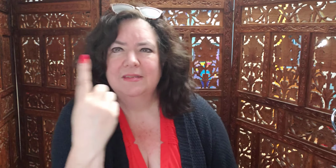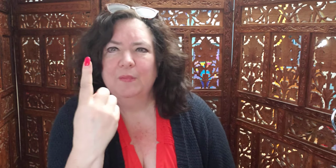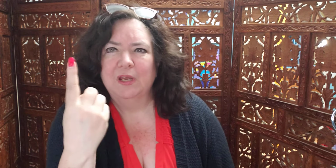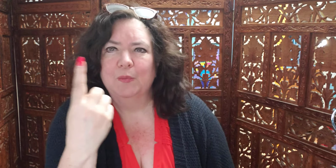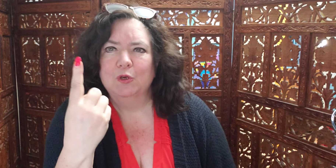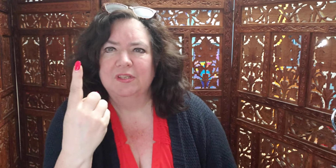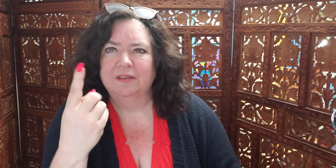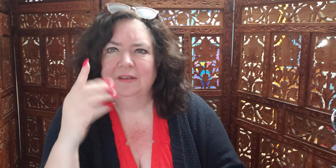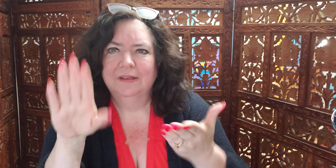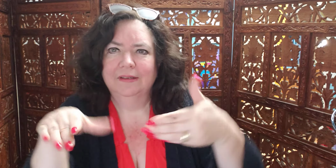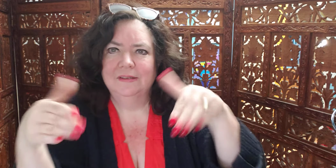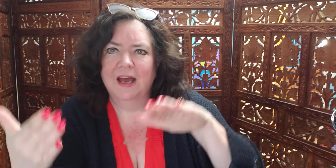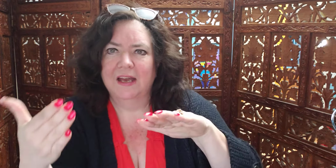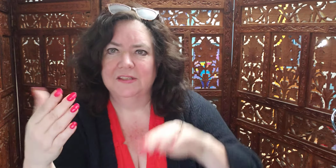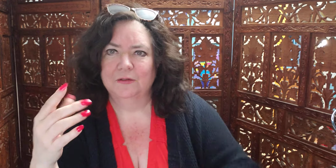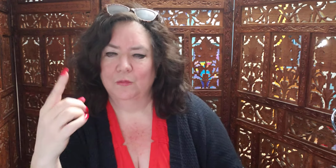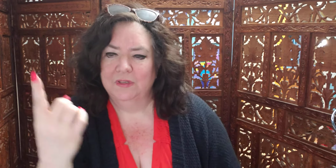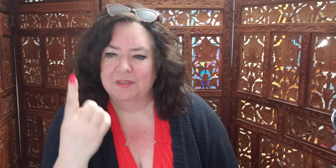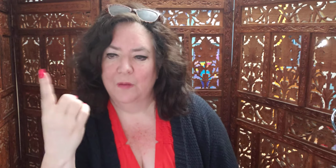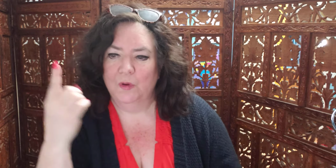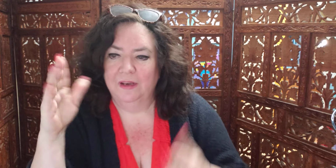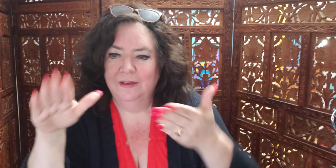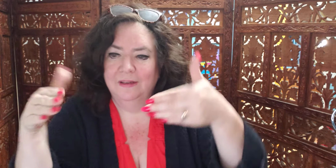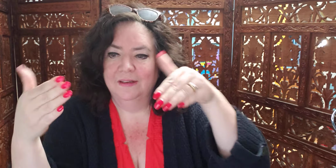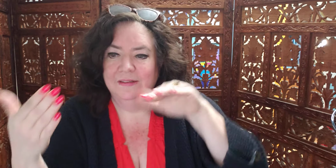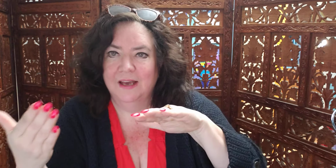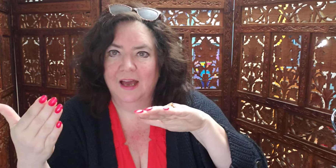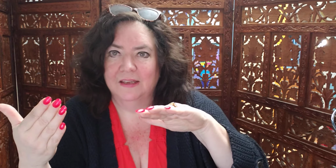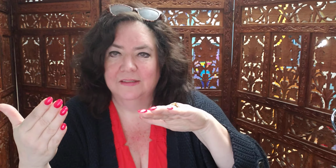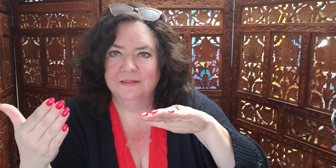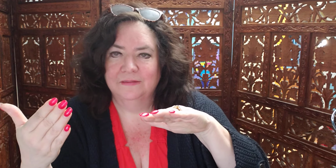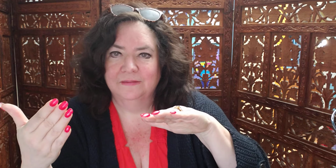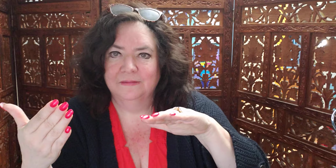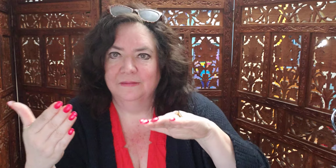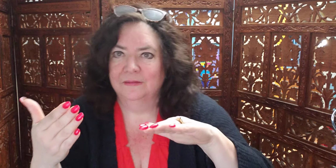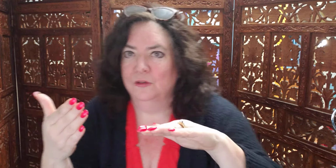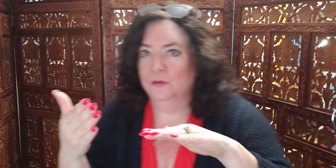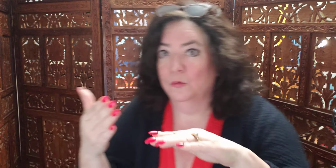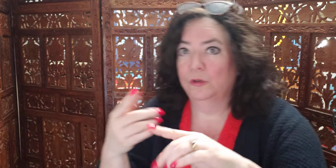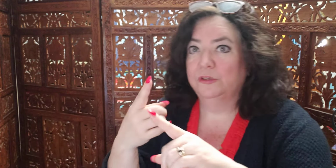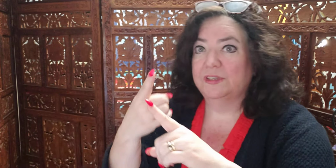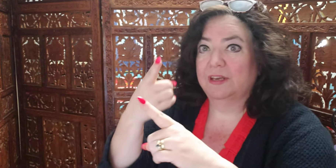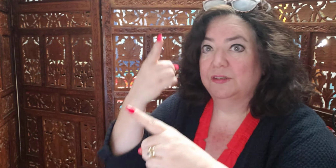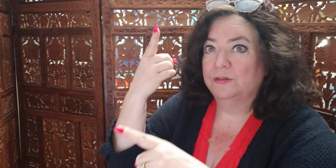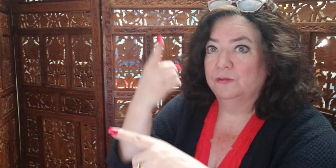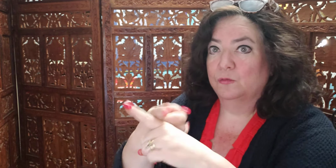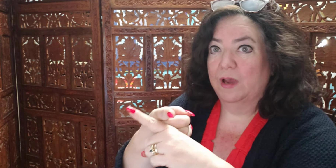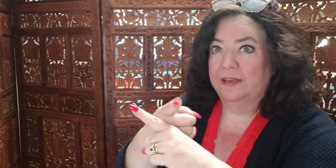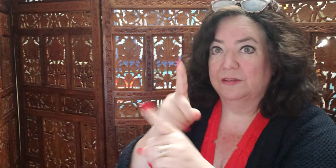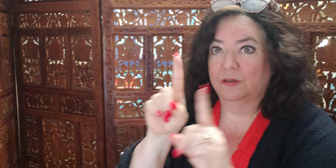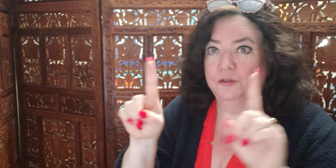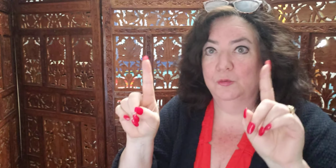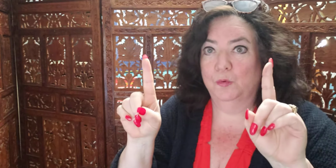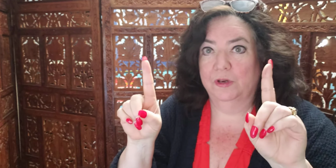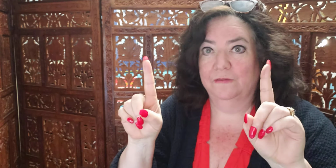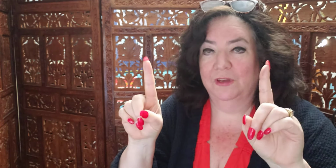A person dies. When someone dies. Roland says, right. So your two pointer